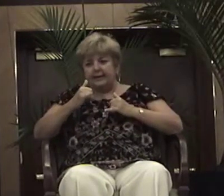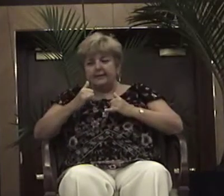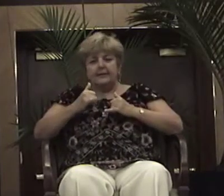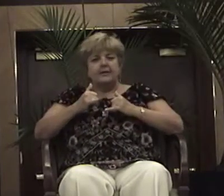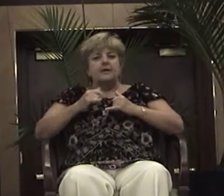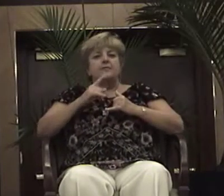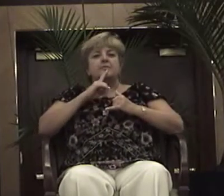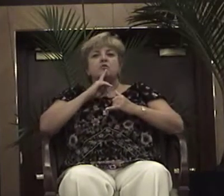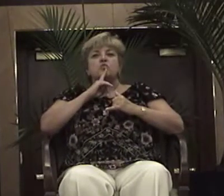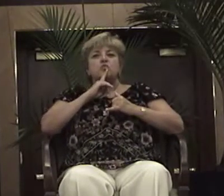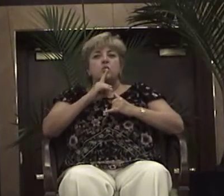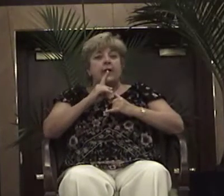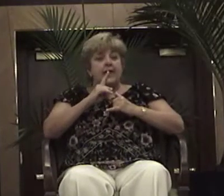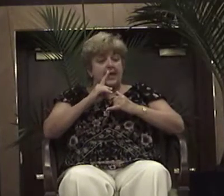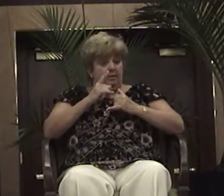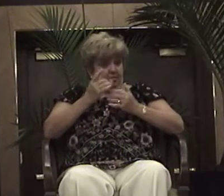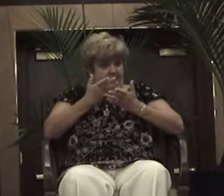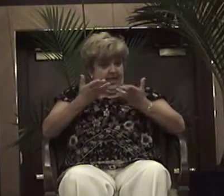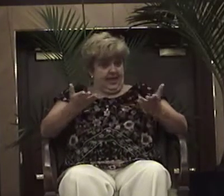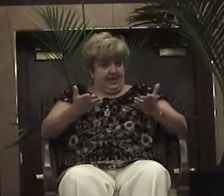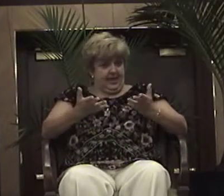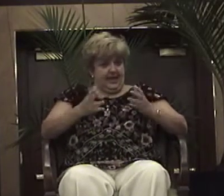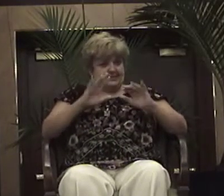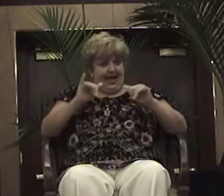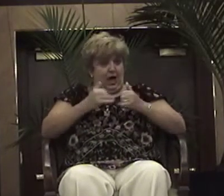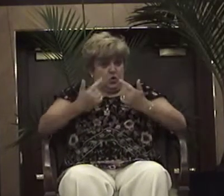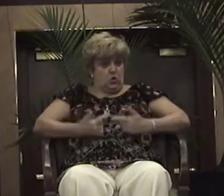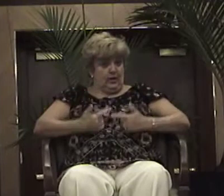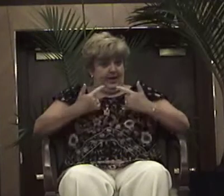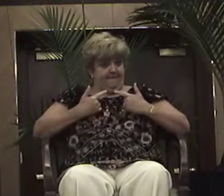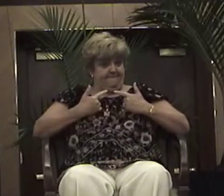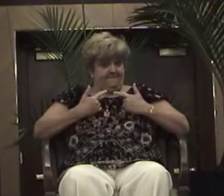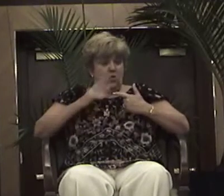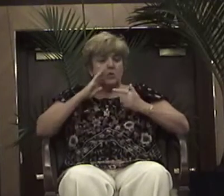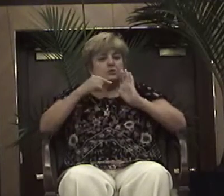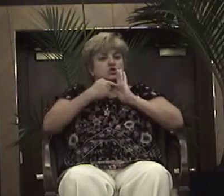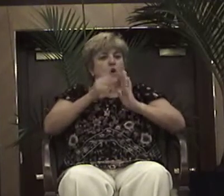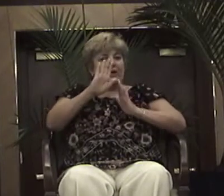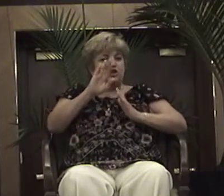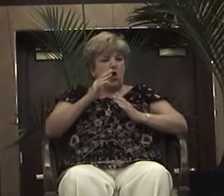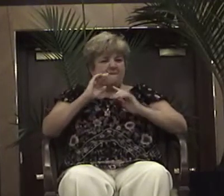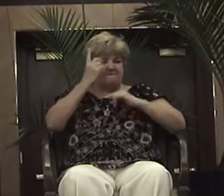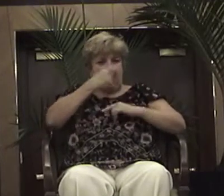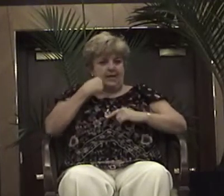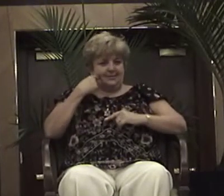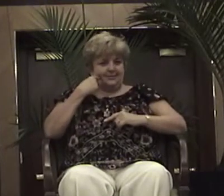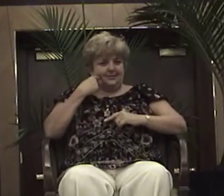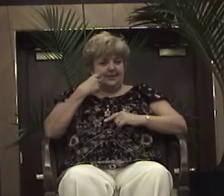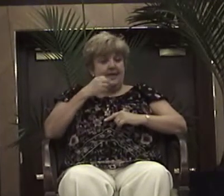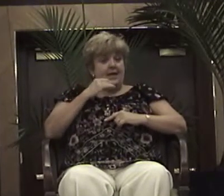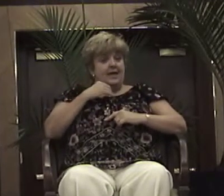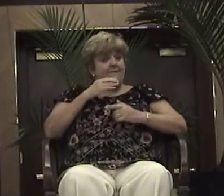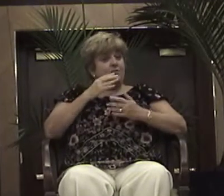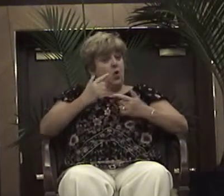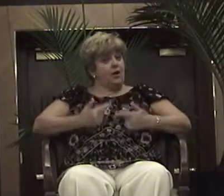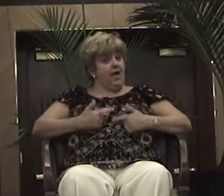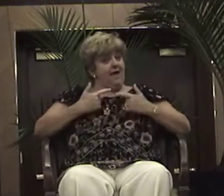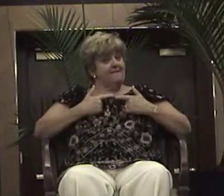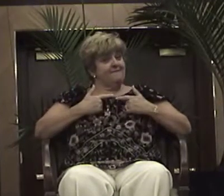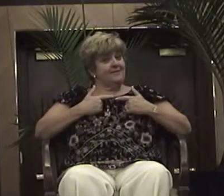in its place. However you live, it will show in your face. If your life is unselfish, if for others you live for not what you get but